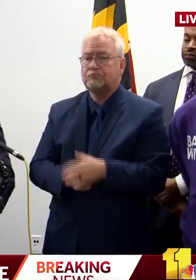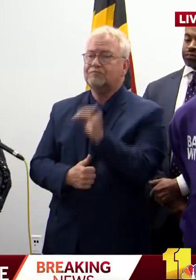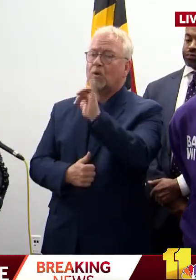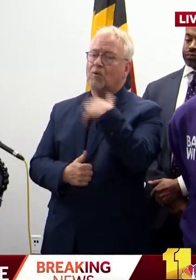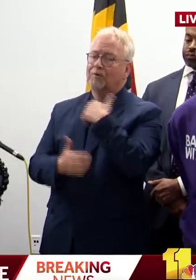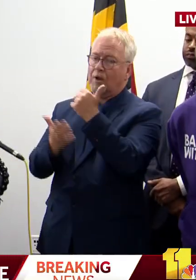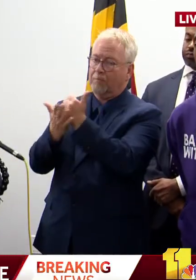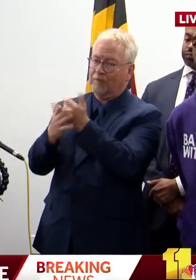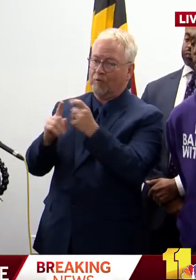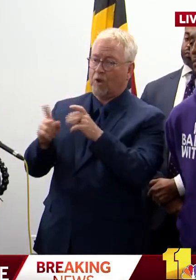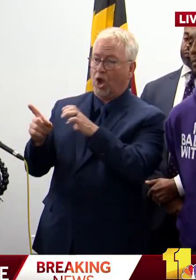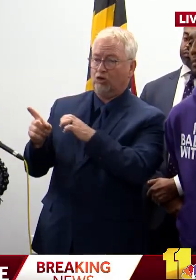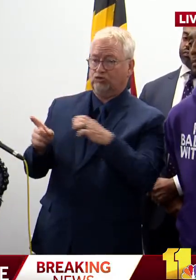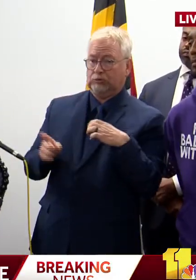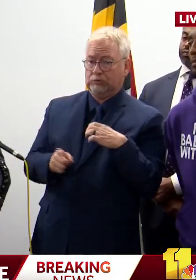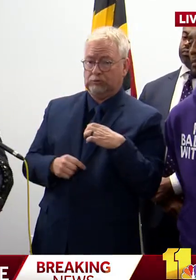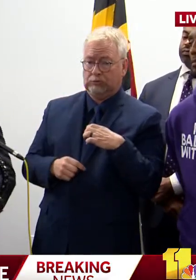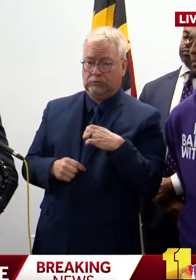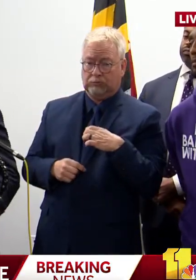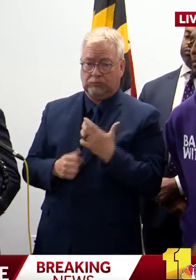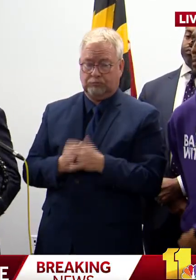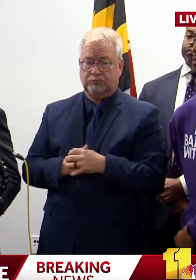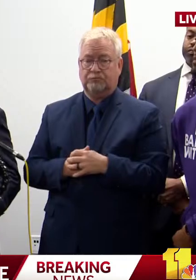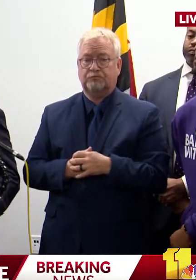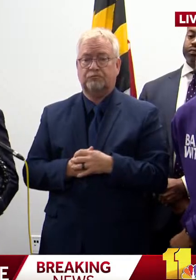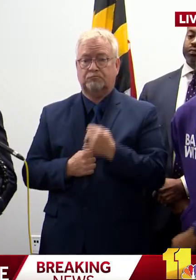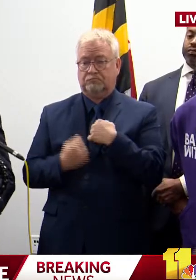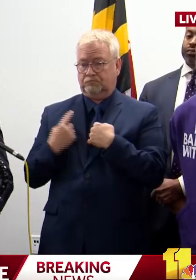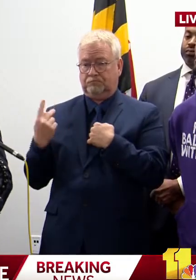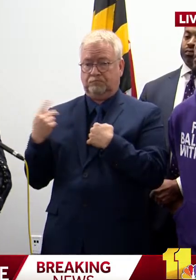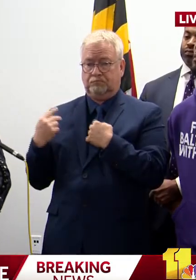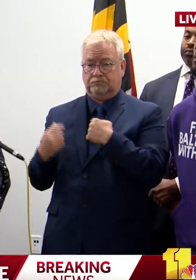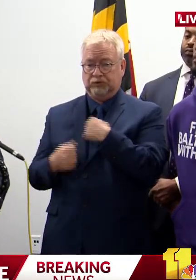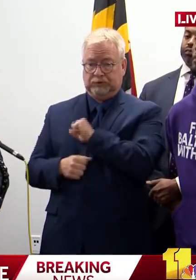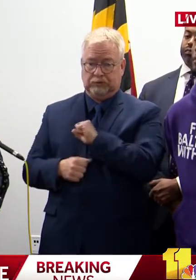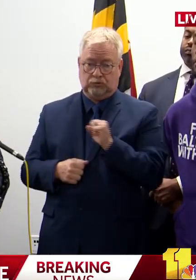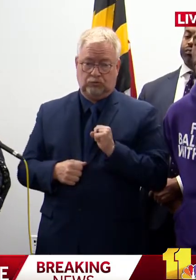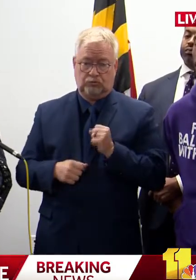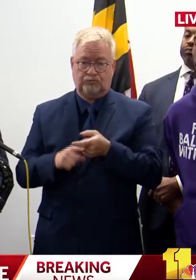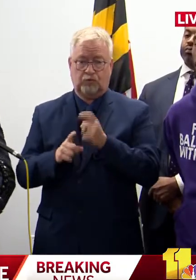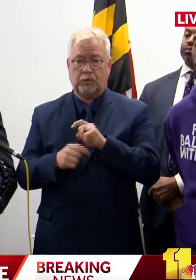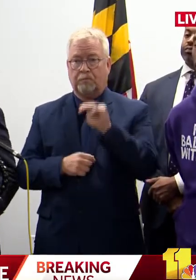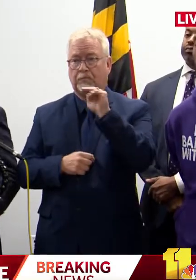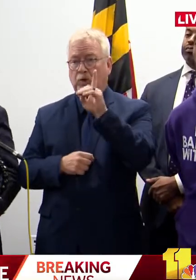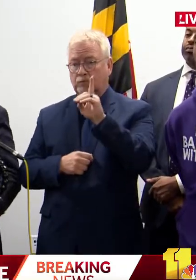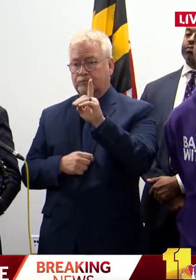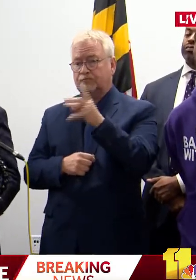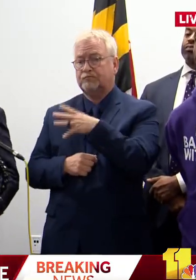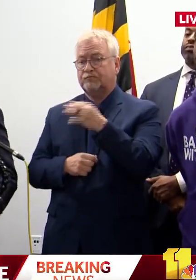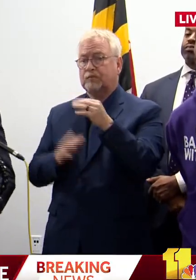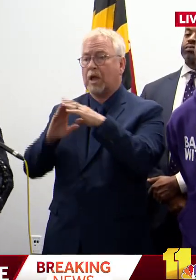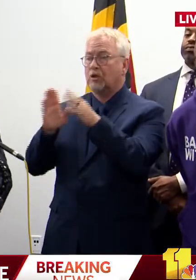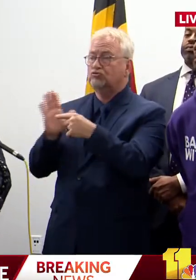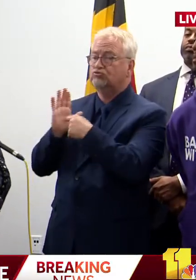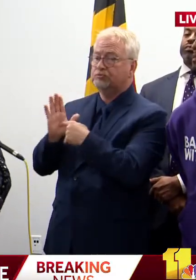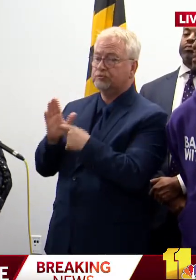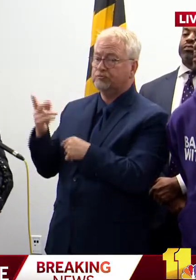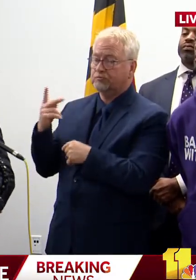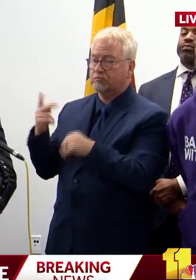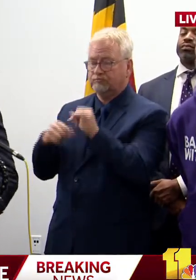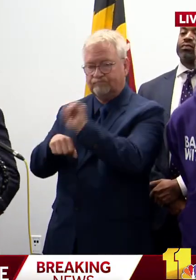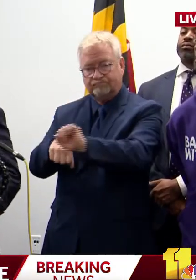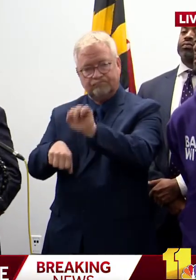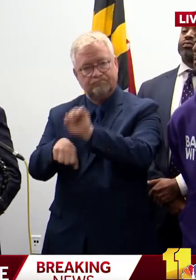the Congress. Senator Van Hollen and I will be working with our entire congressional delegation to make sure that we provide